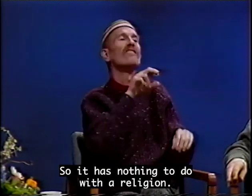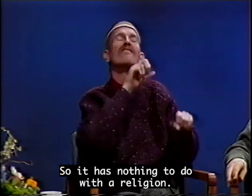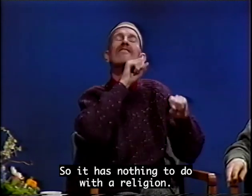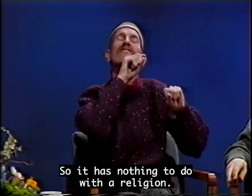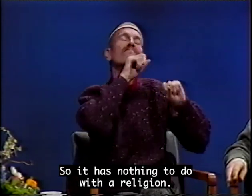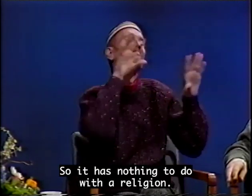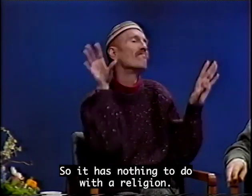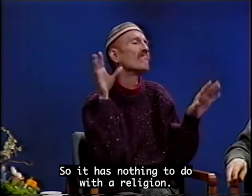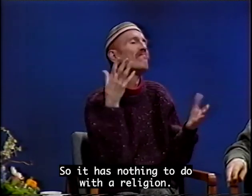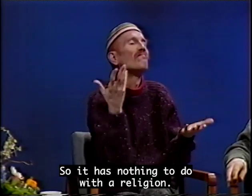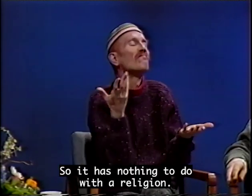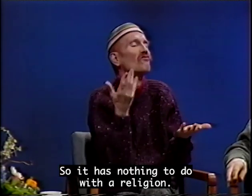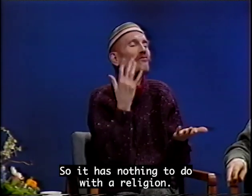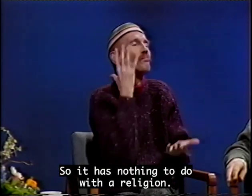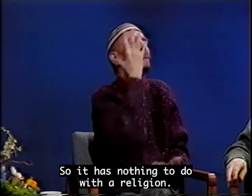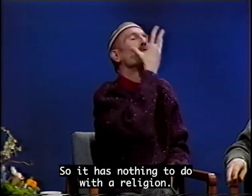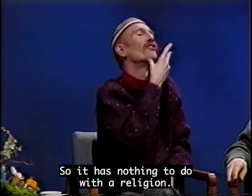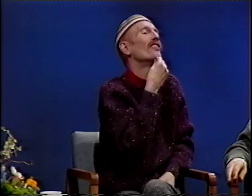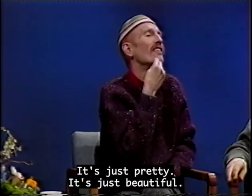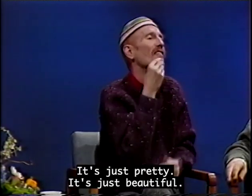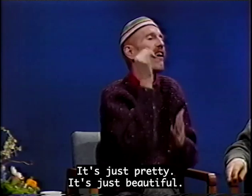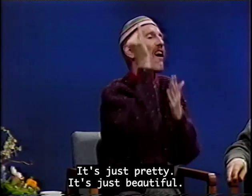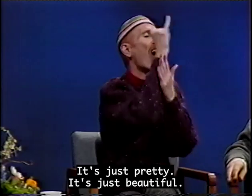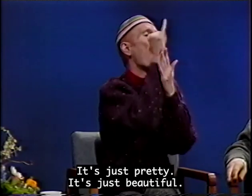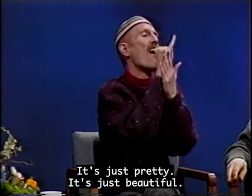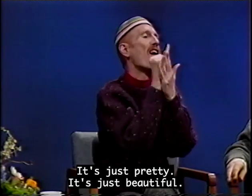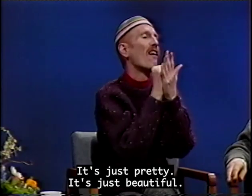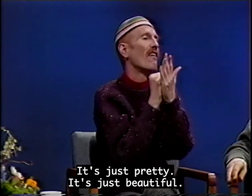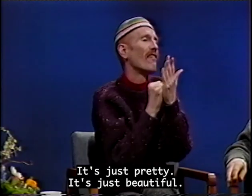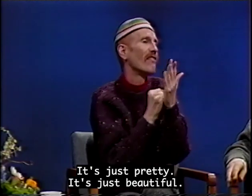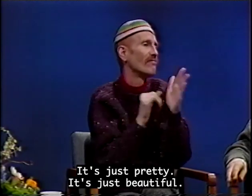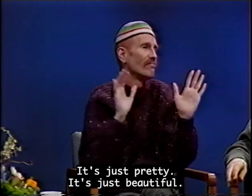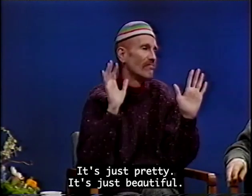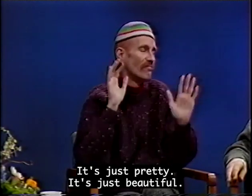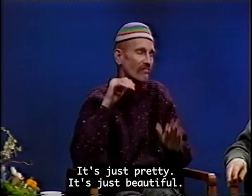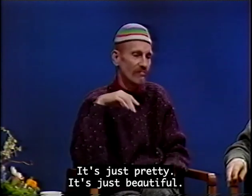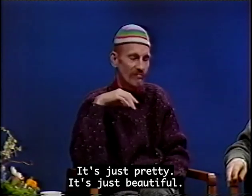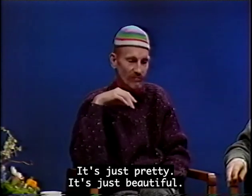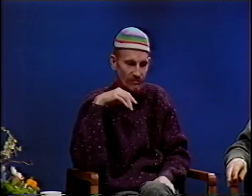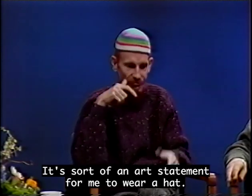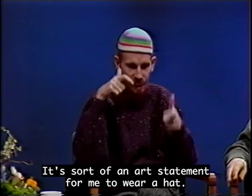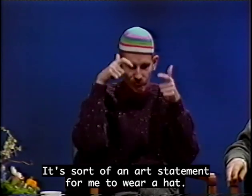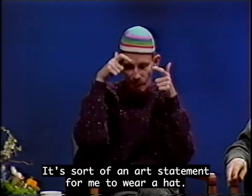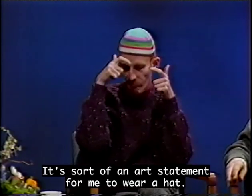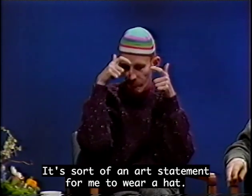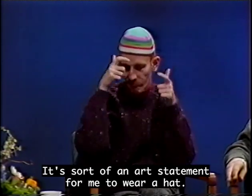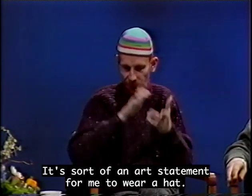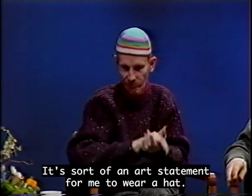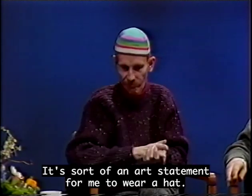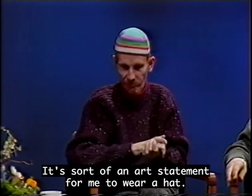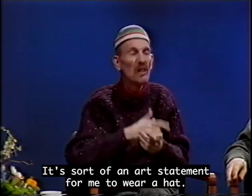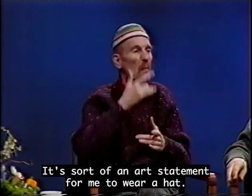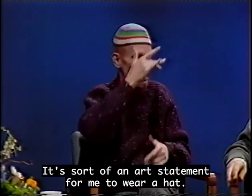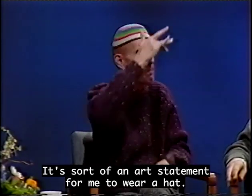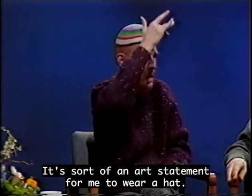has nothing to do with a religion. It's just pretty. It's just beautiful. It's sort of an art statement for me to wear a